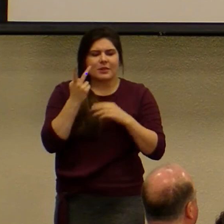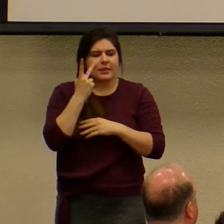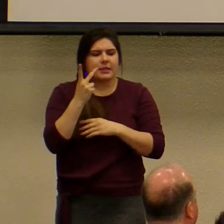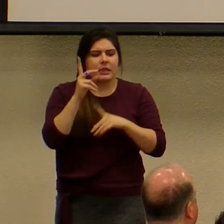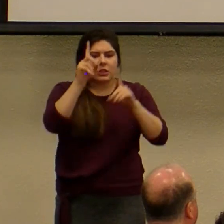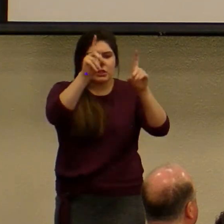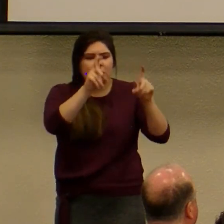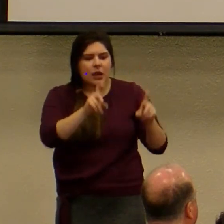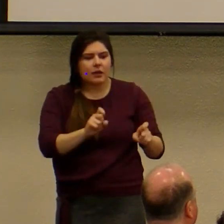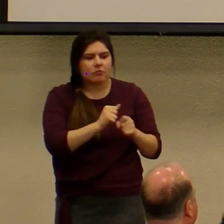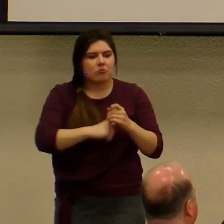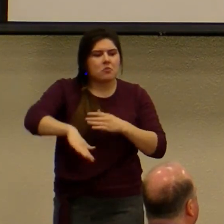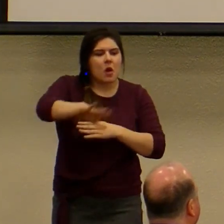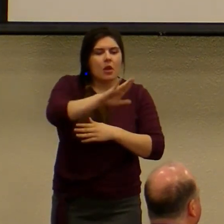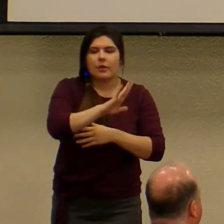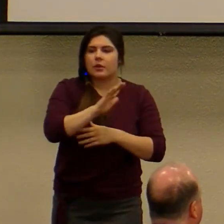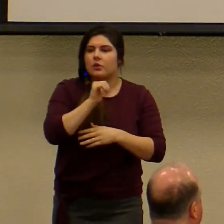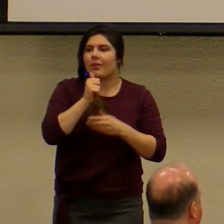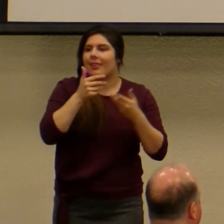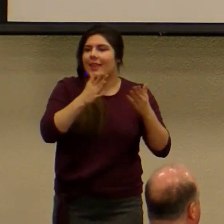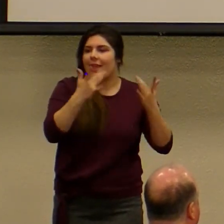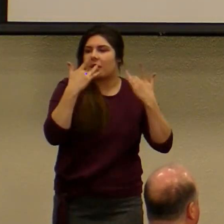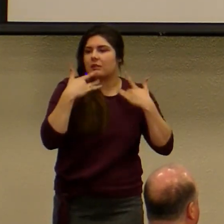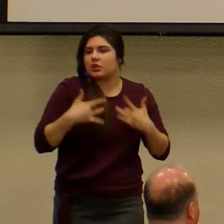to discourage you. See Jesus.